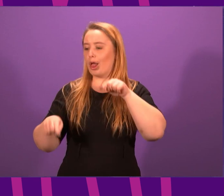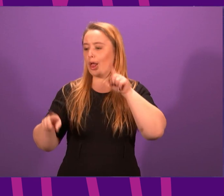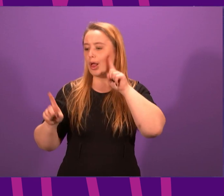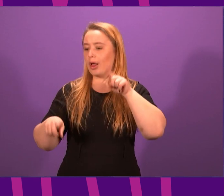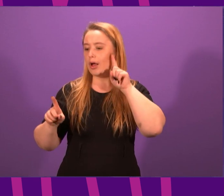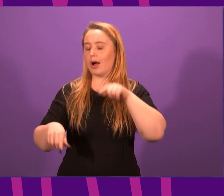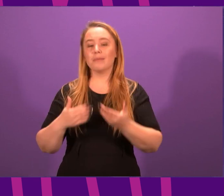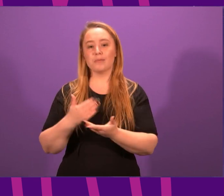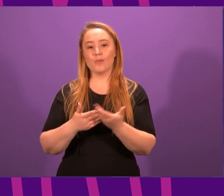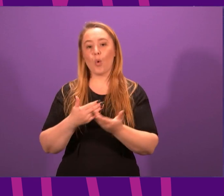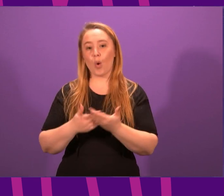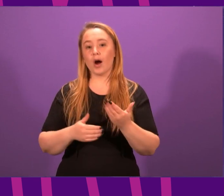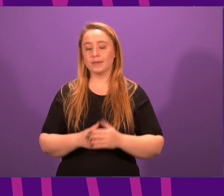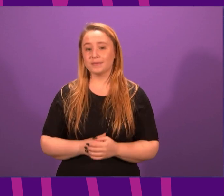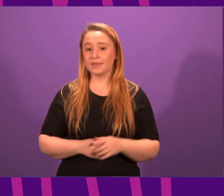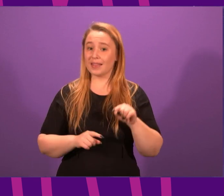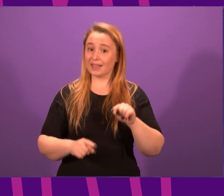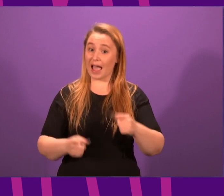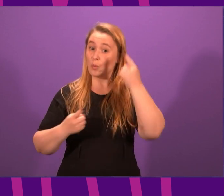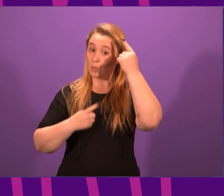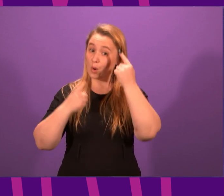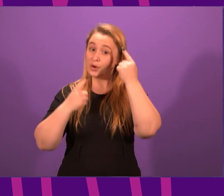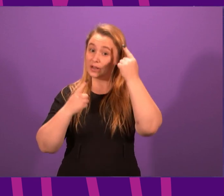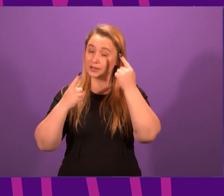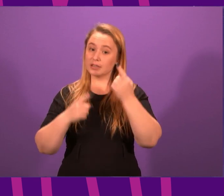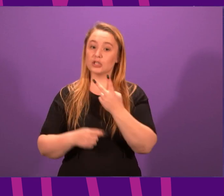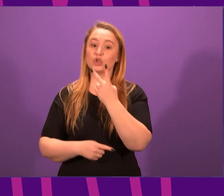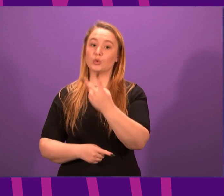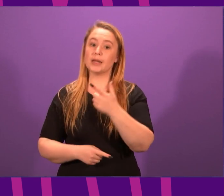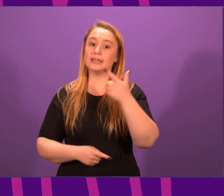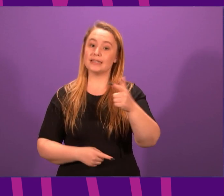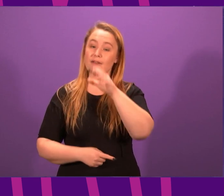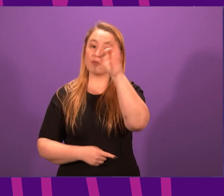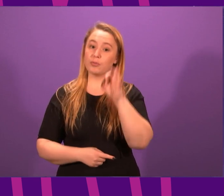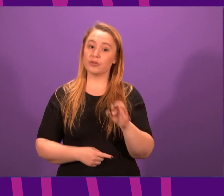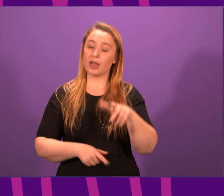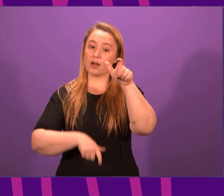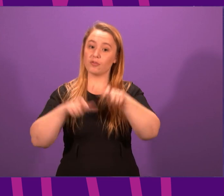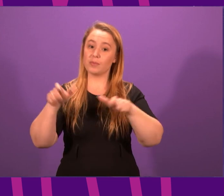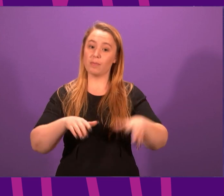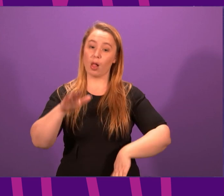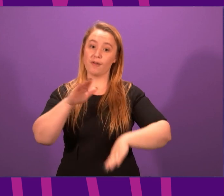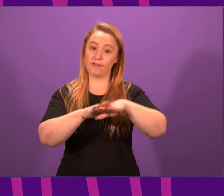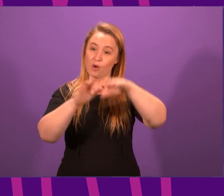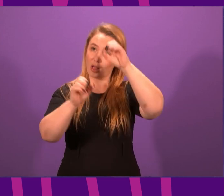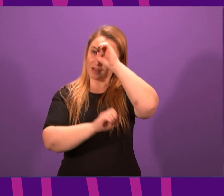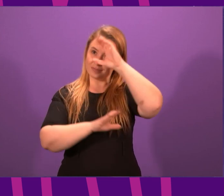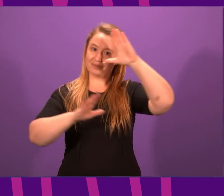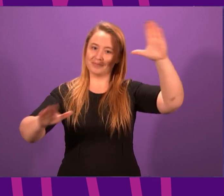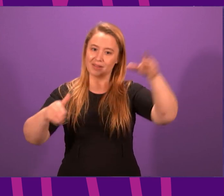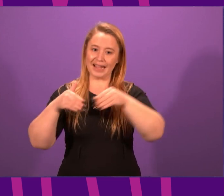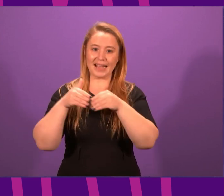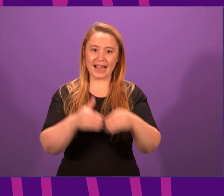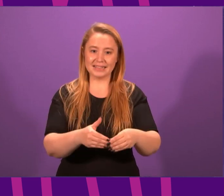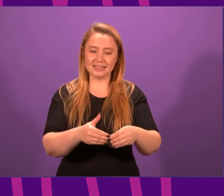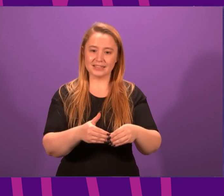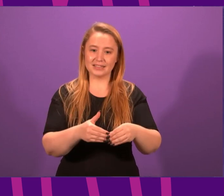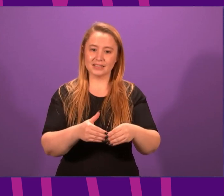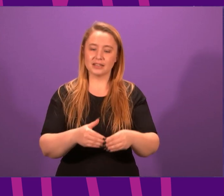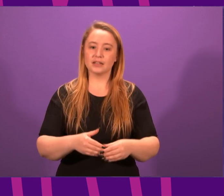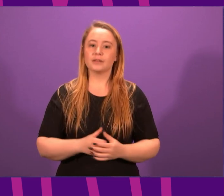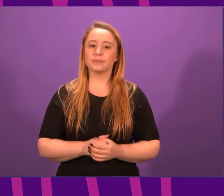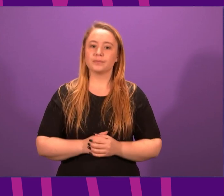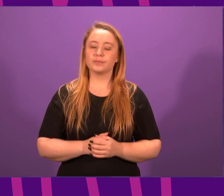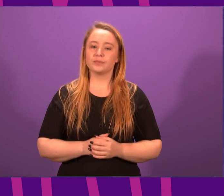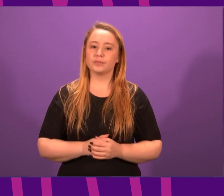to worry us. A recent survey told us that only 27% of people fully understand the guidance. Not very many